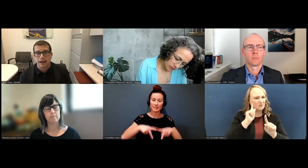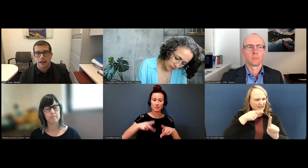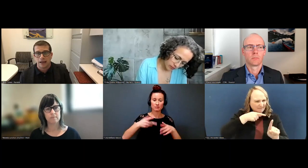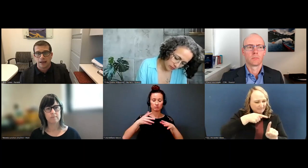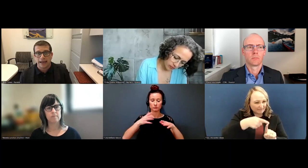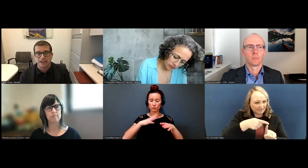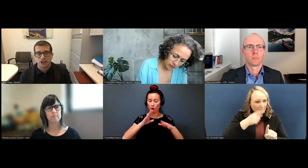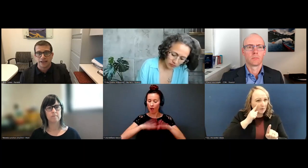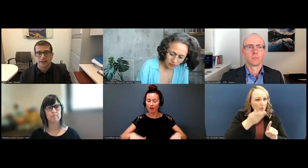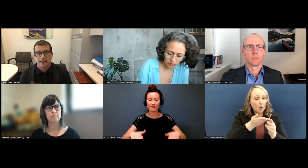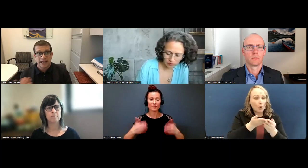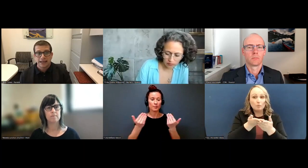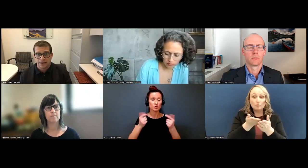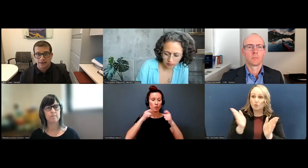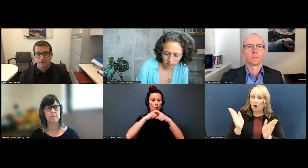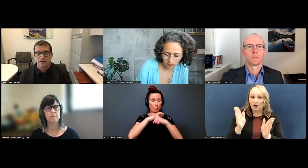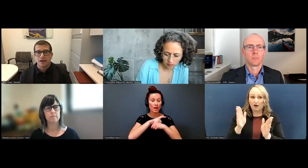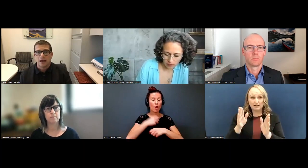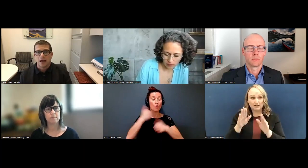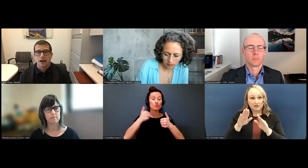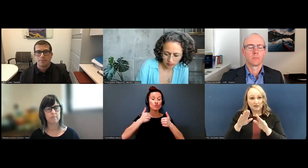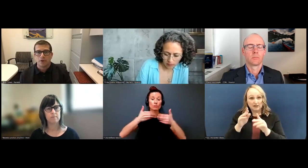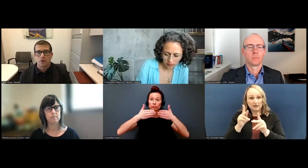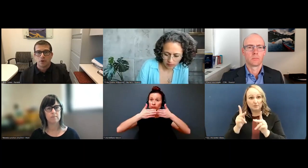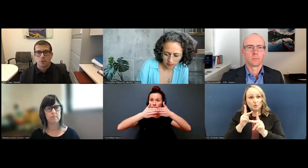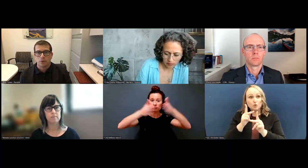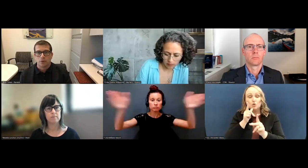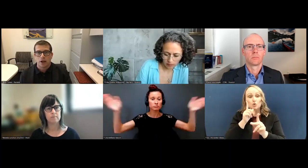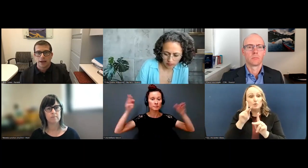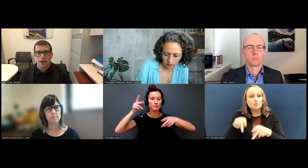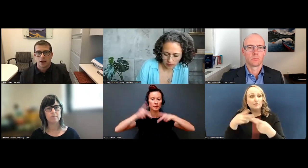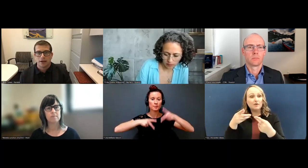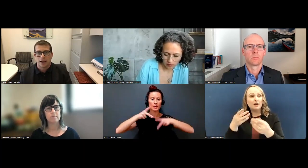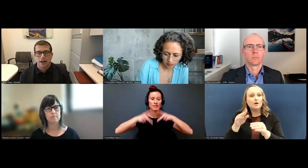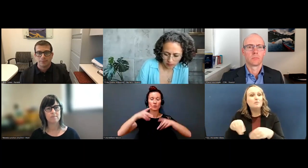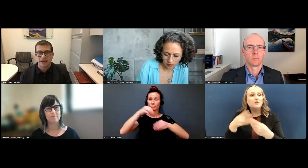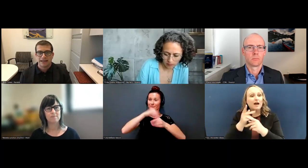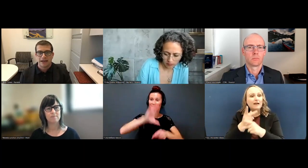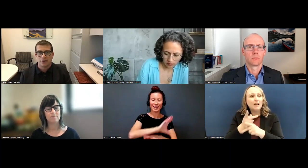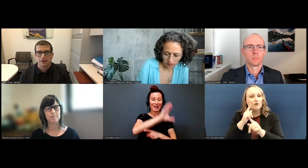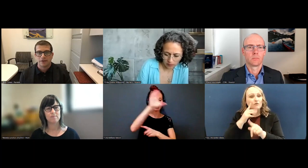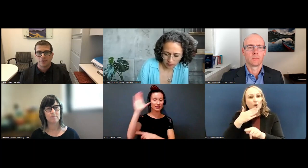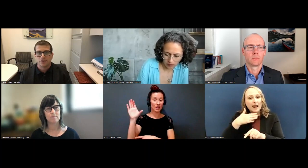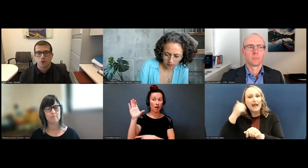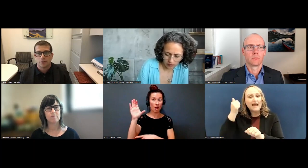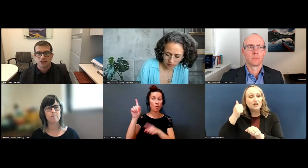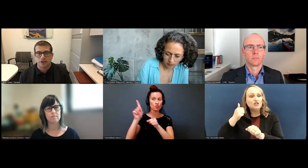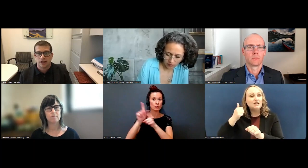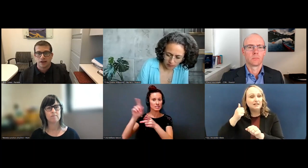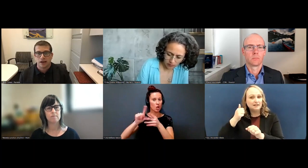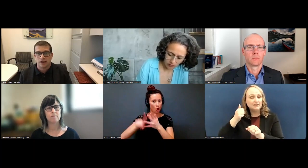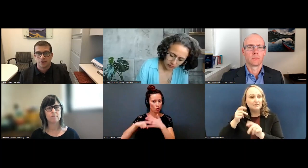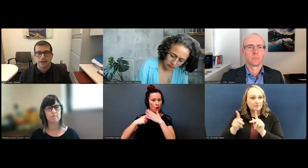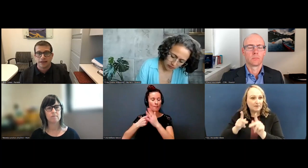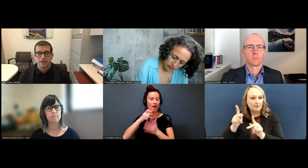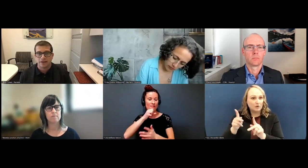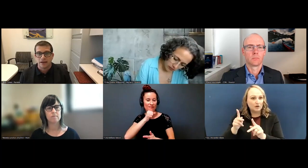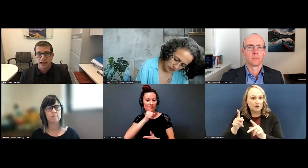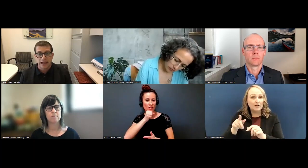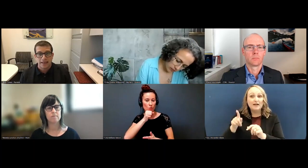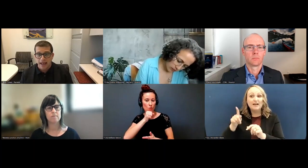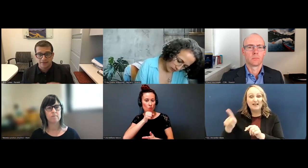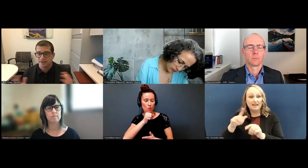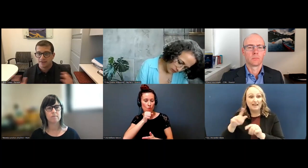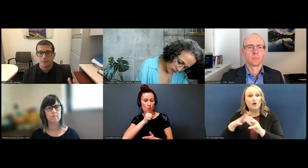of aging Canadians who rely on unpaid caregiving for so much of their needs.